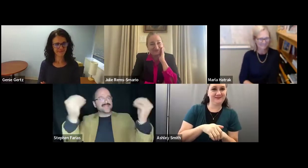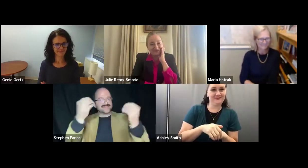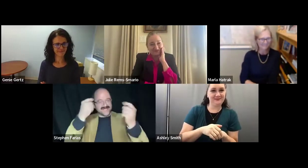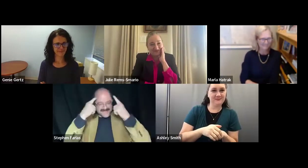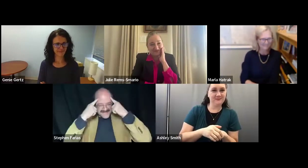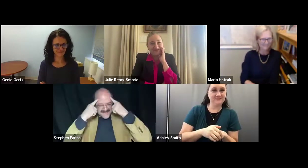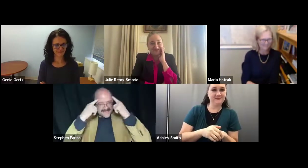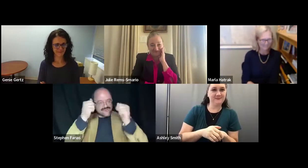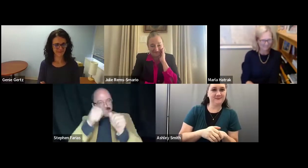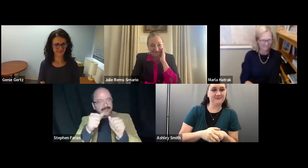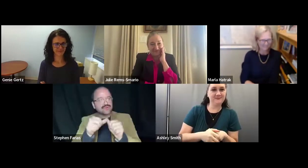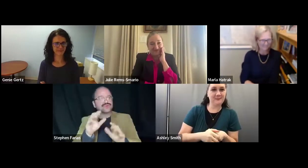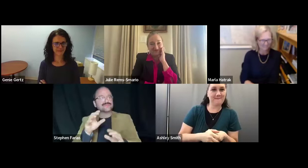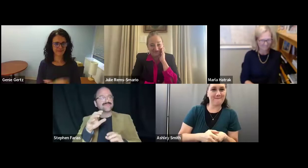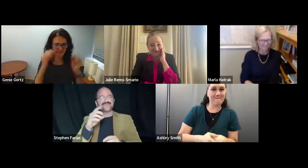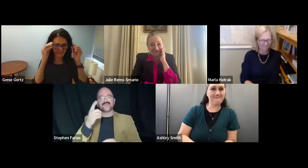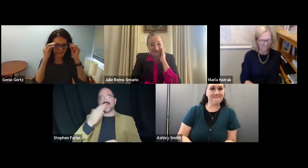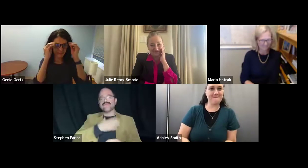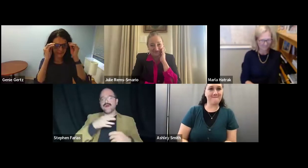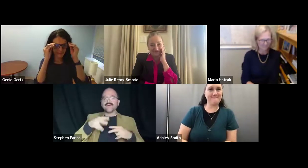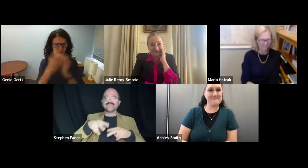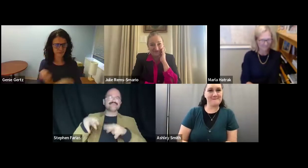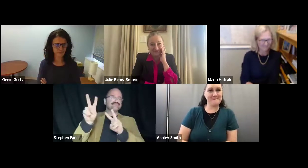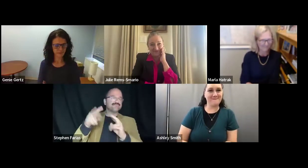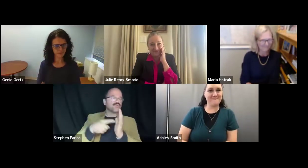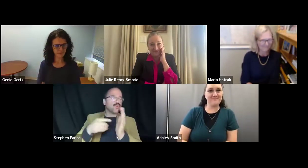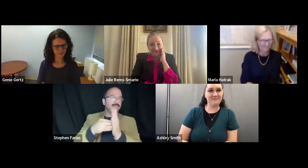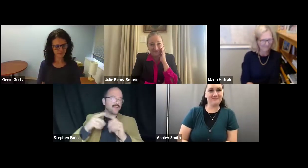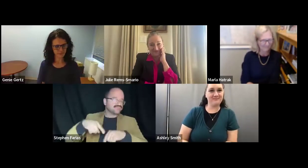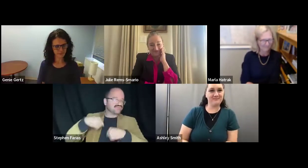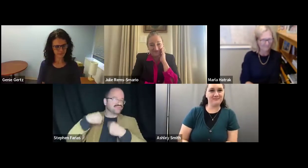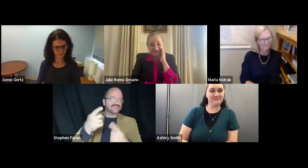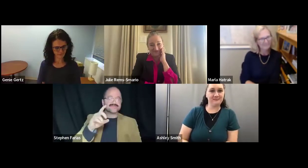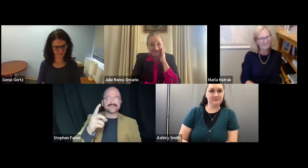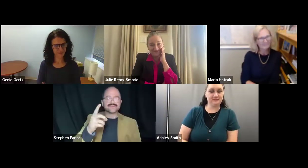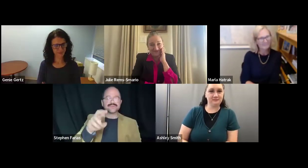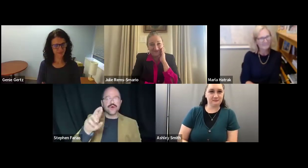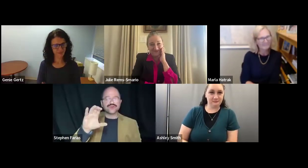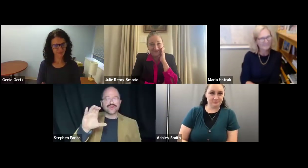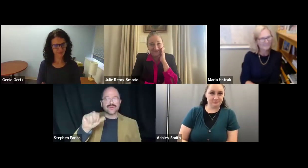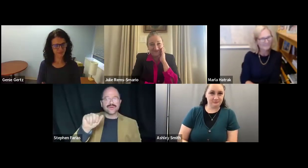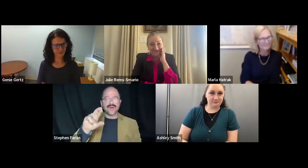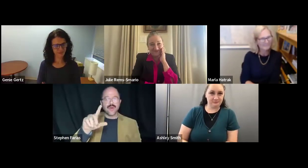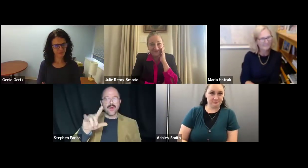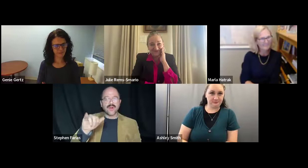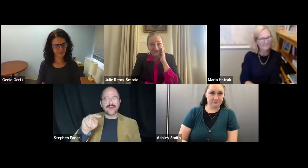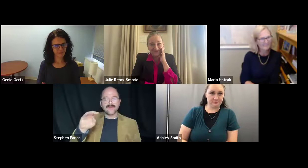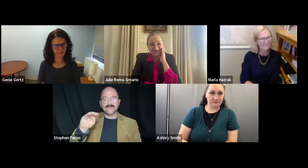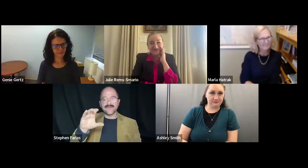something I just want to make sure that people will take away from this conversation is I look at my role models, such as